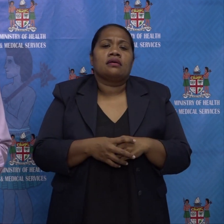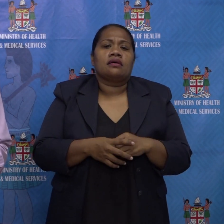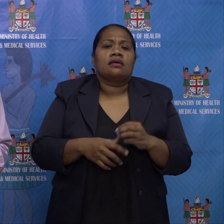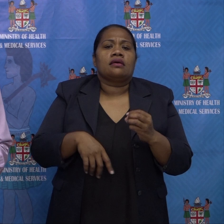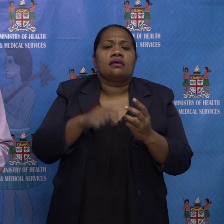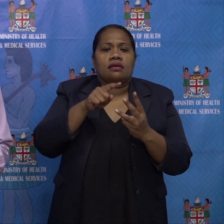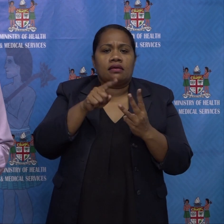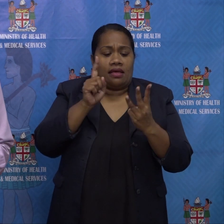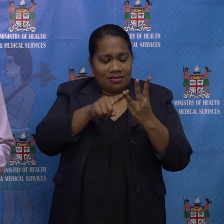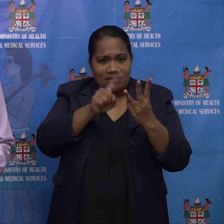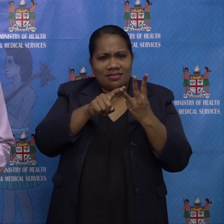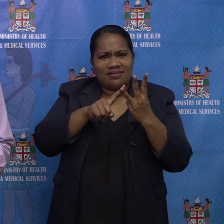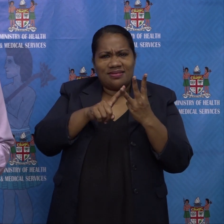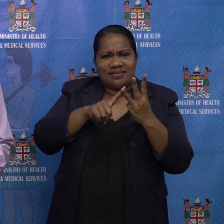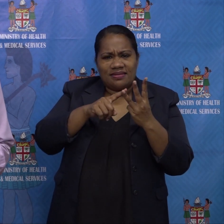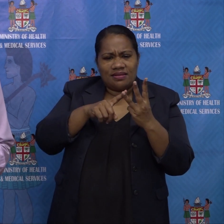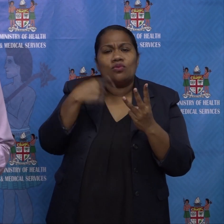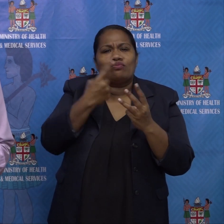at Lota Hospital.